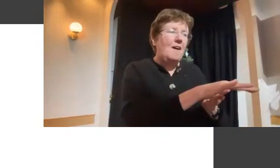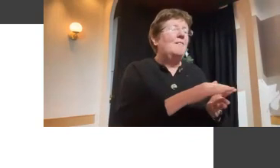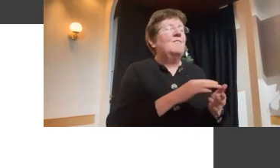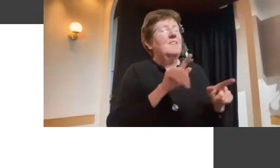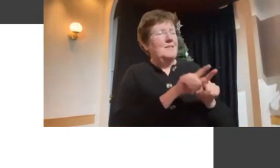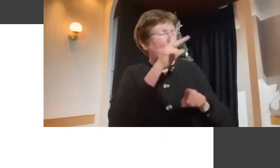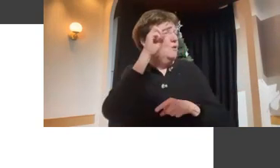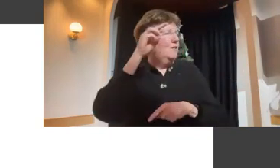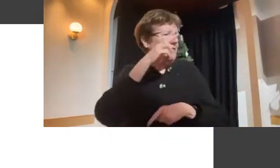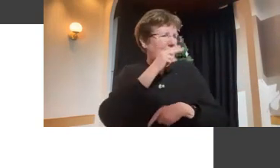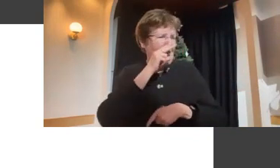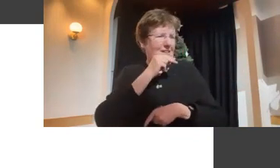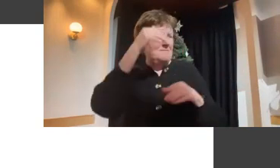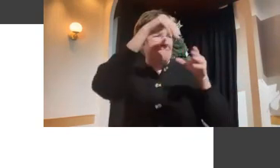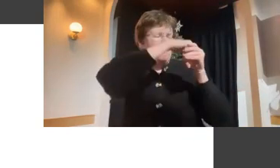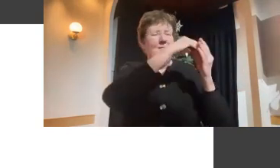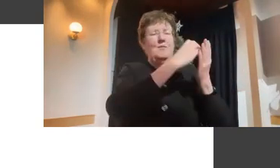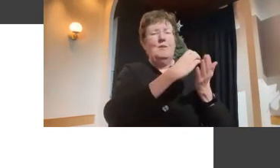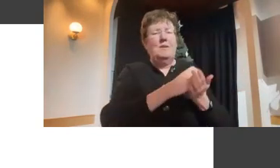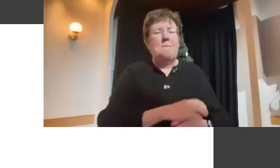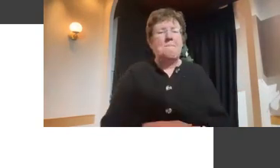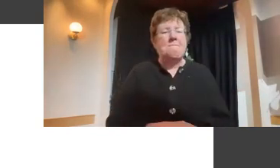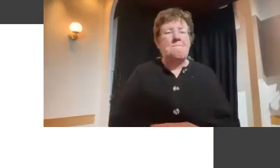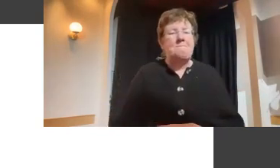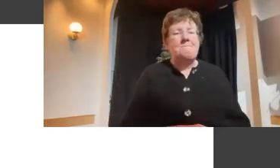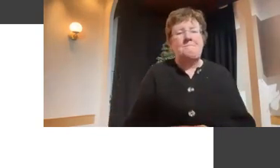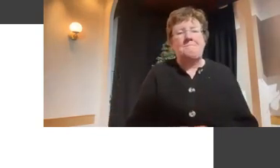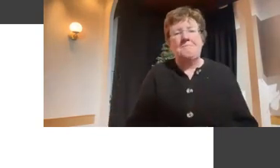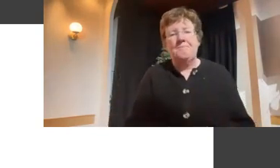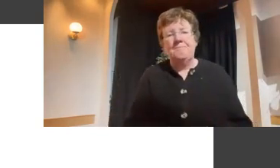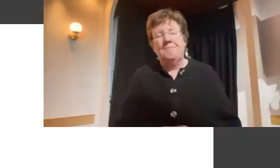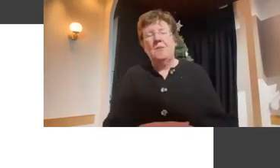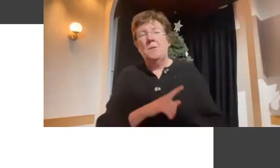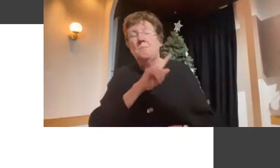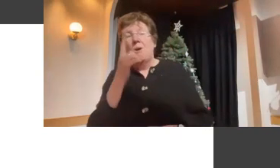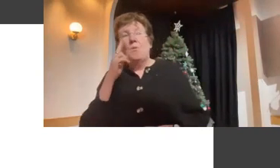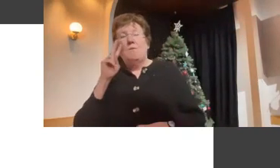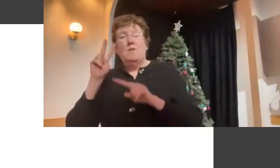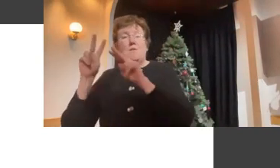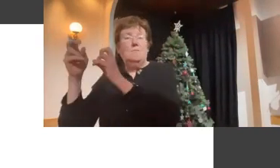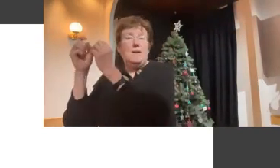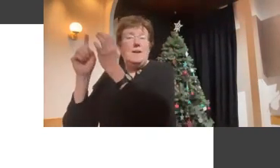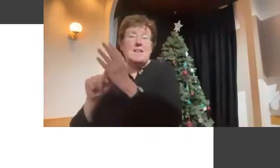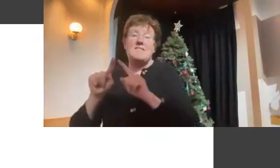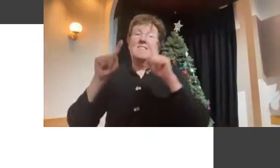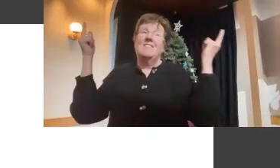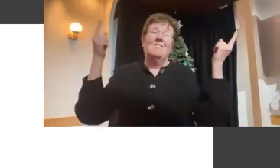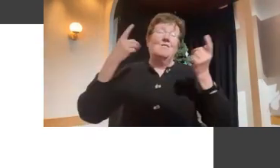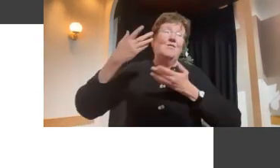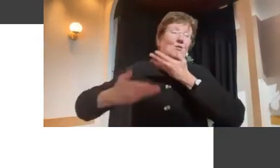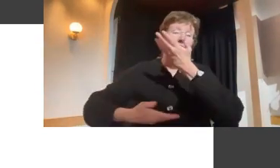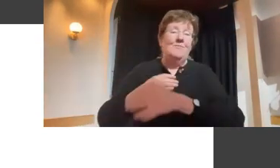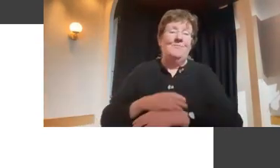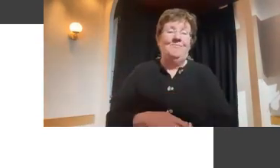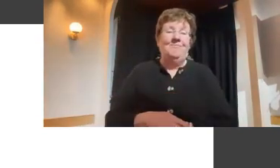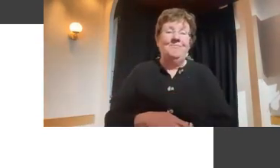the national curriculum. So there's evidence there. And we see that there's a Gaelic medium curriculum as well. When we